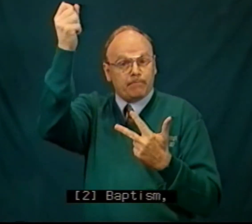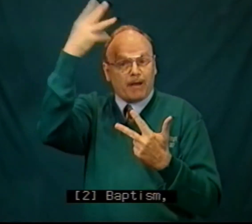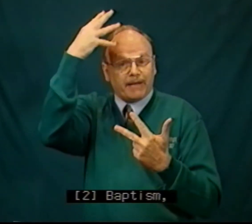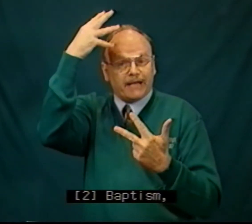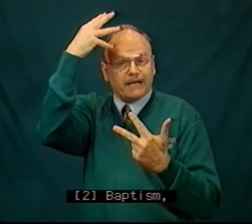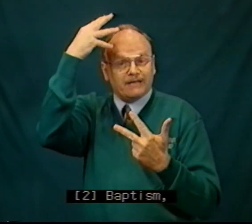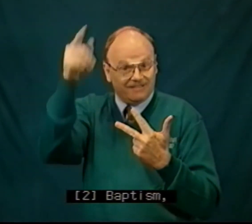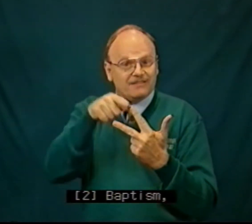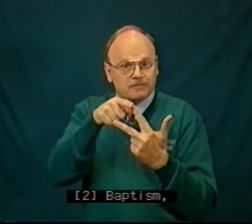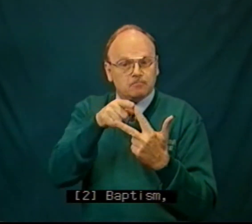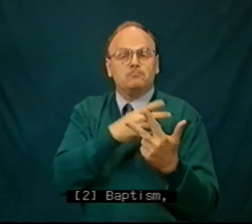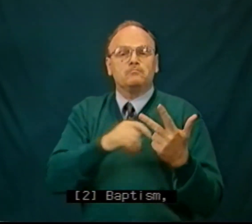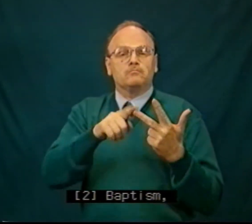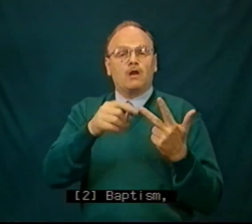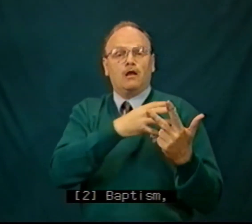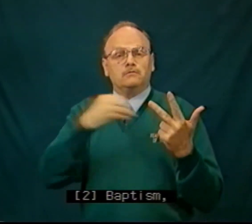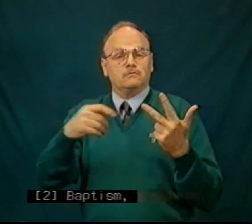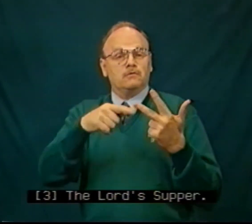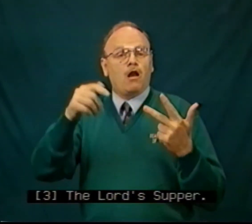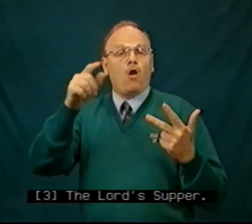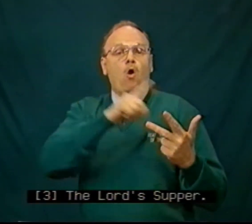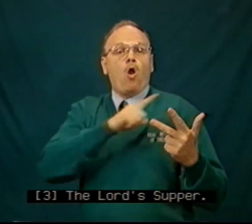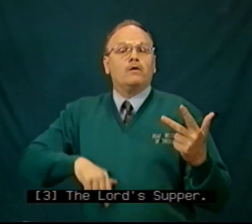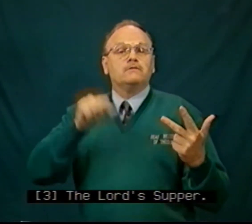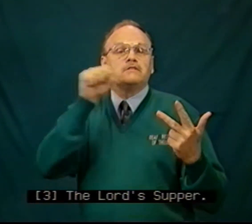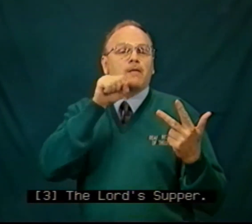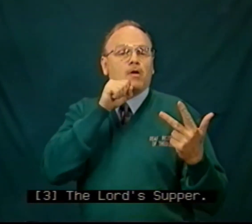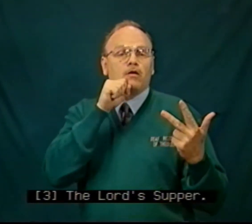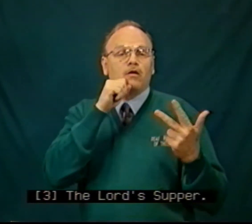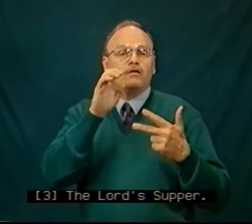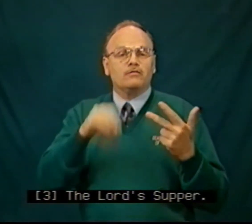Two, baptism. Three, the Lord's supper.